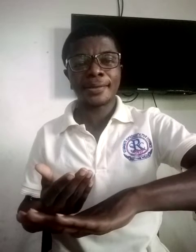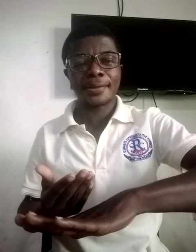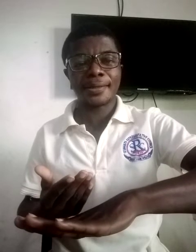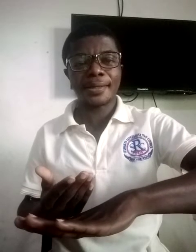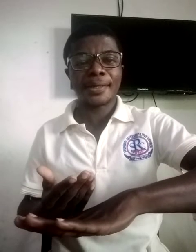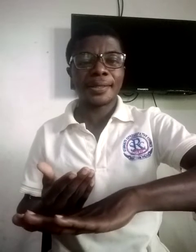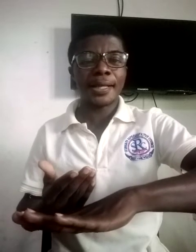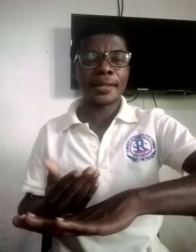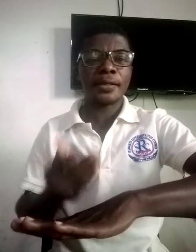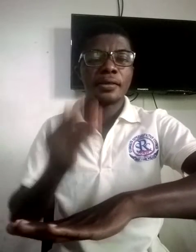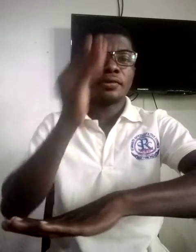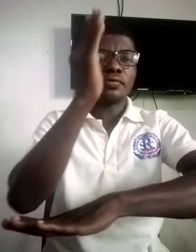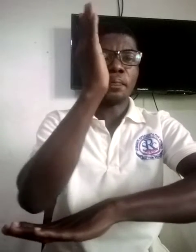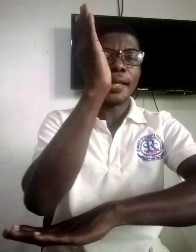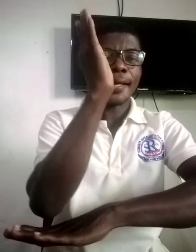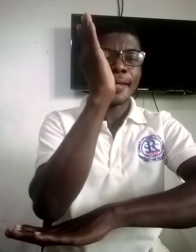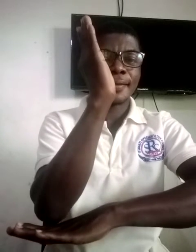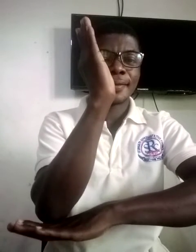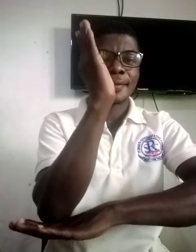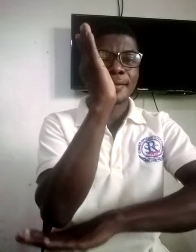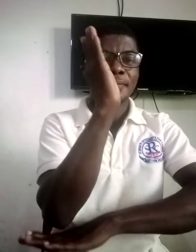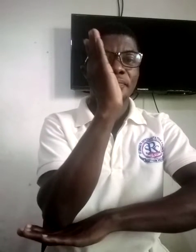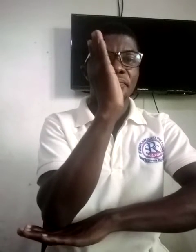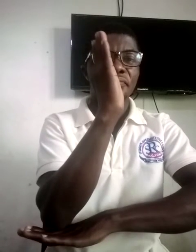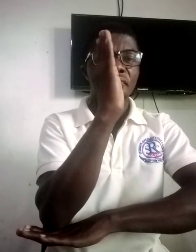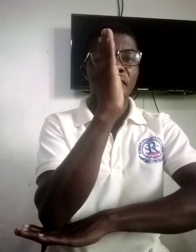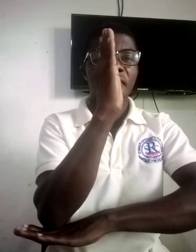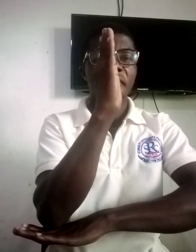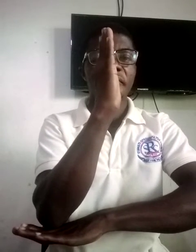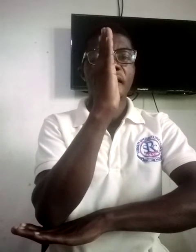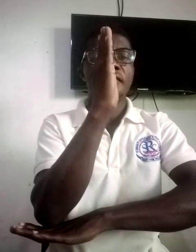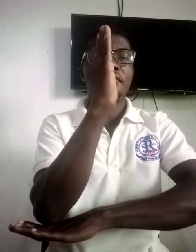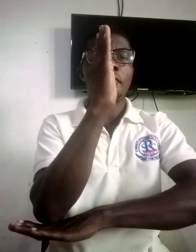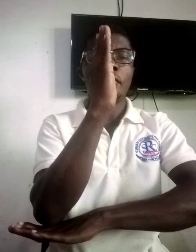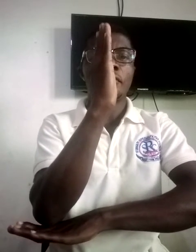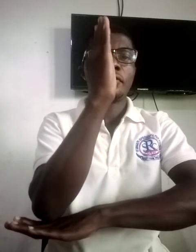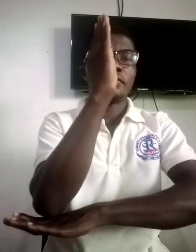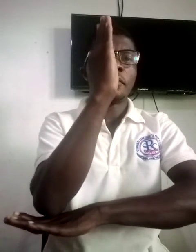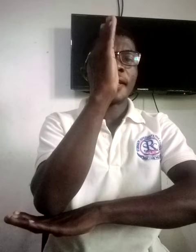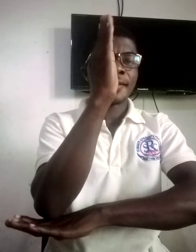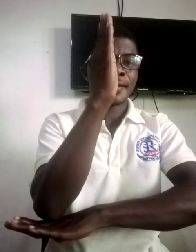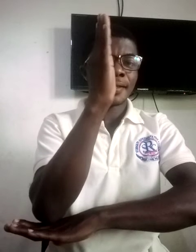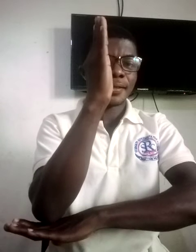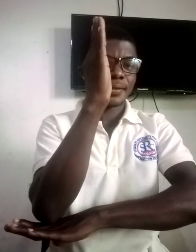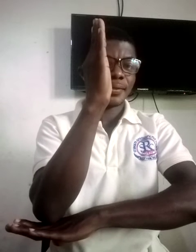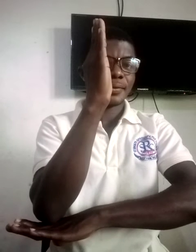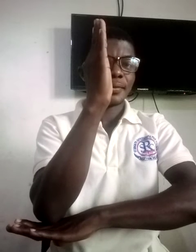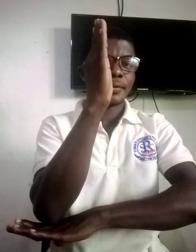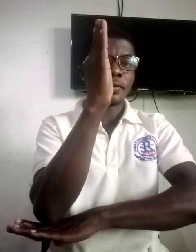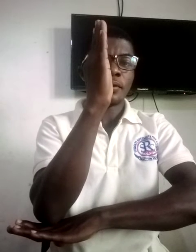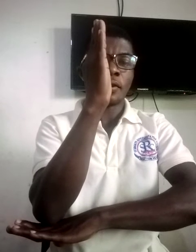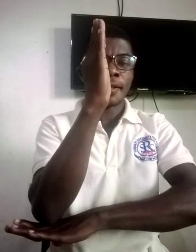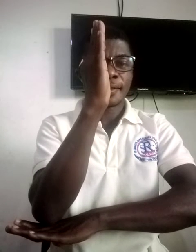this. Then you place your dominant hand on it.